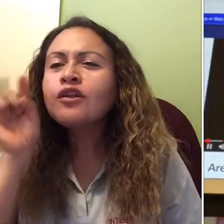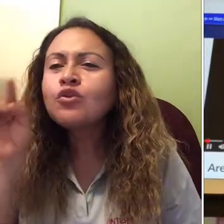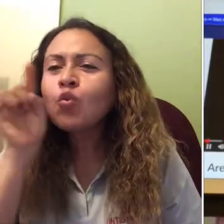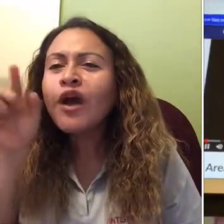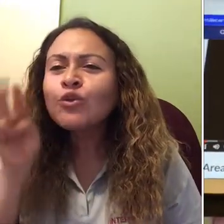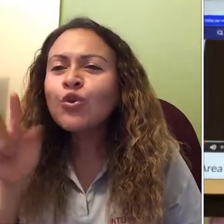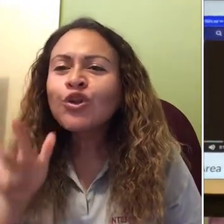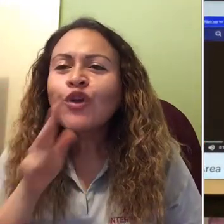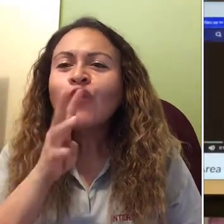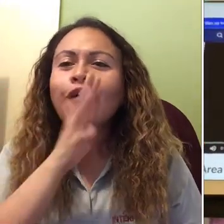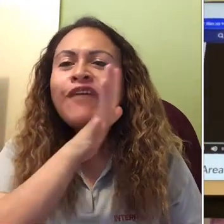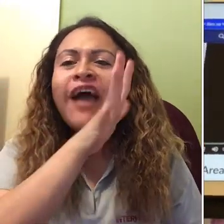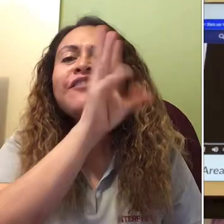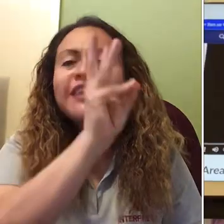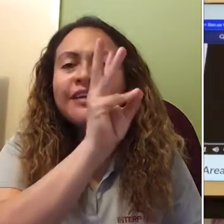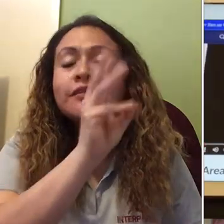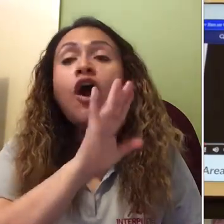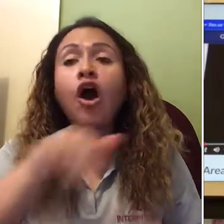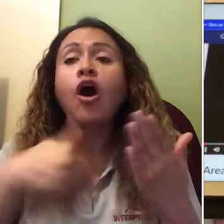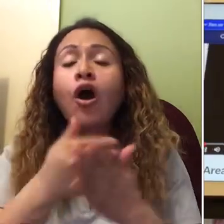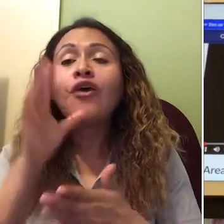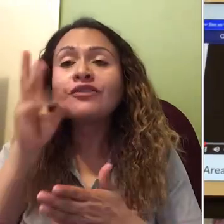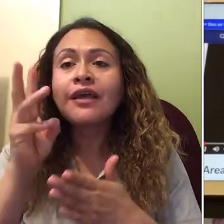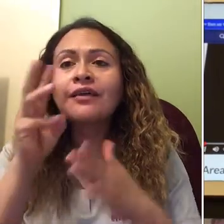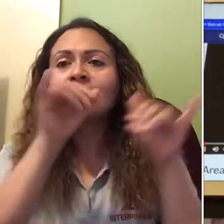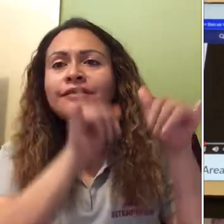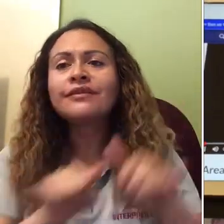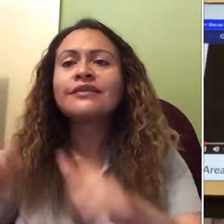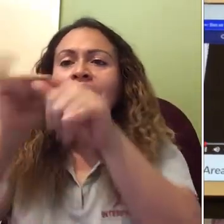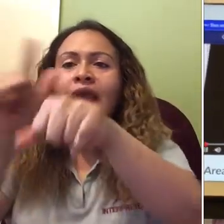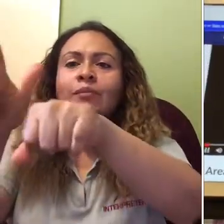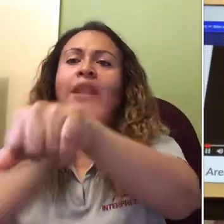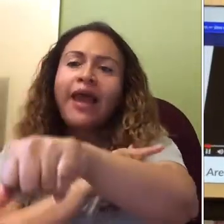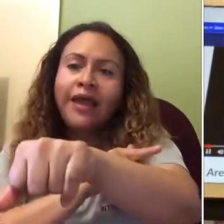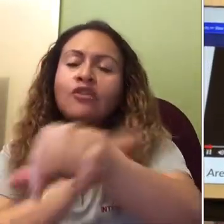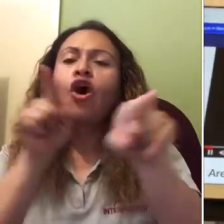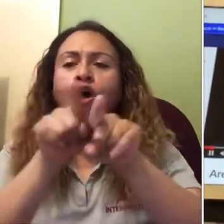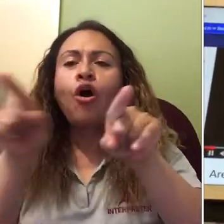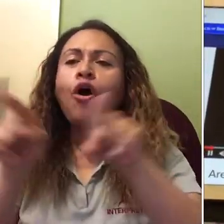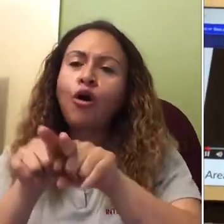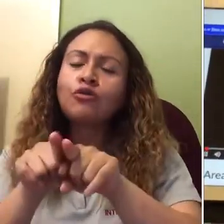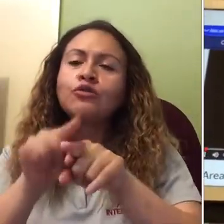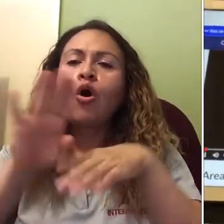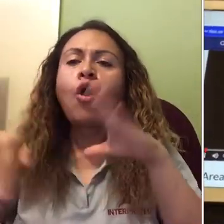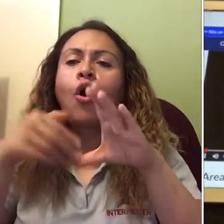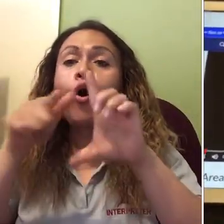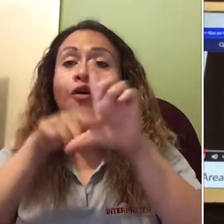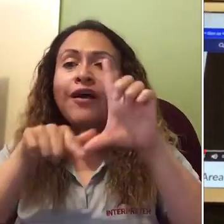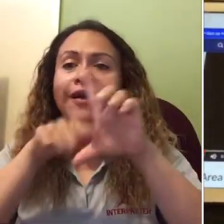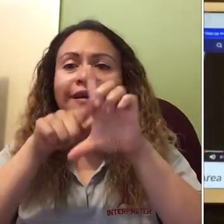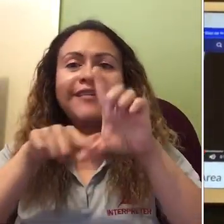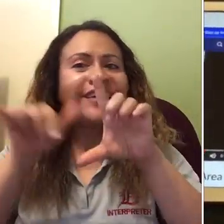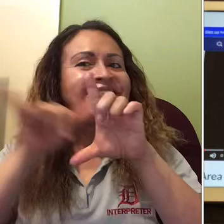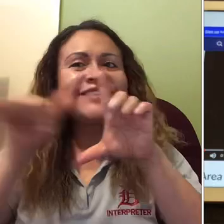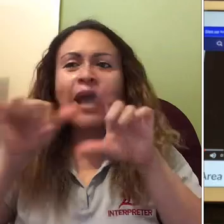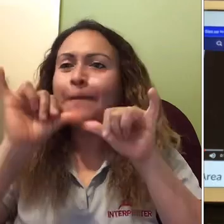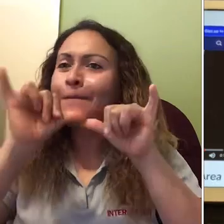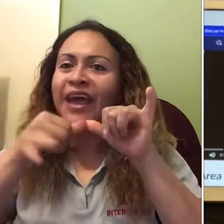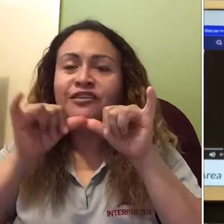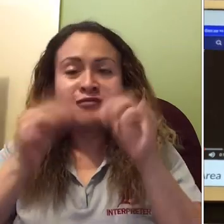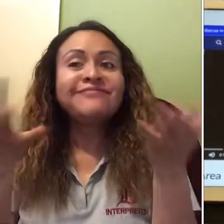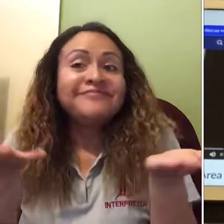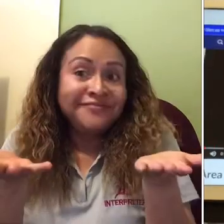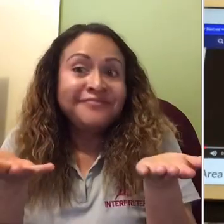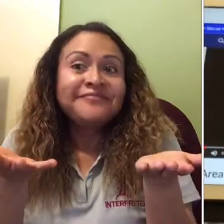know that all of the sides, all 6 sides, have the same length, and all of the interior angles have the same measure. Fair